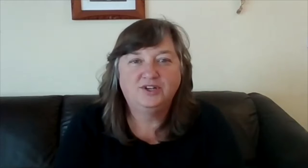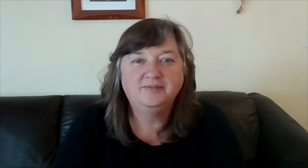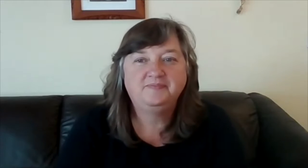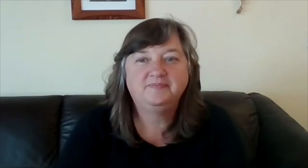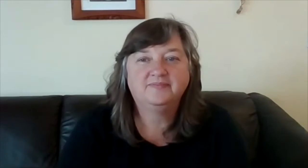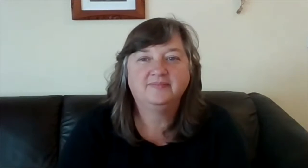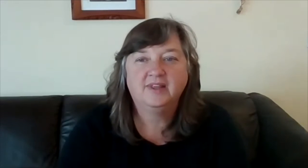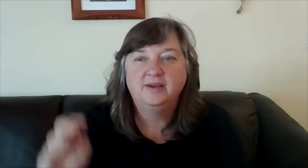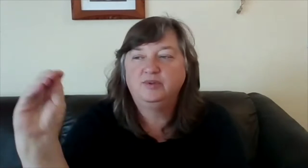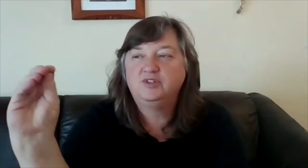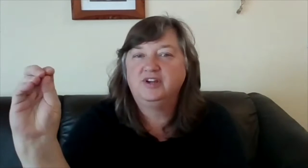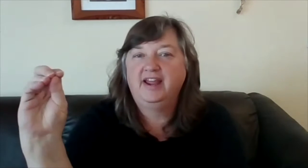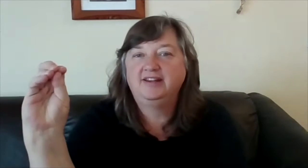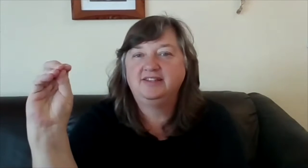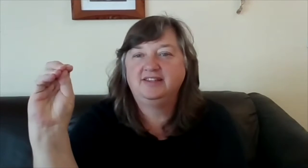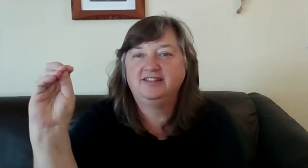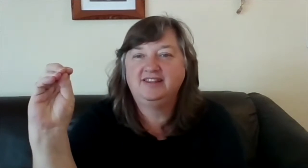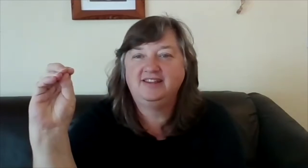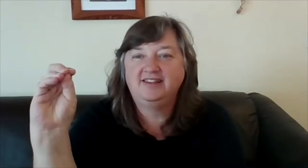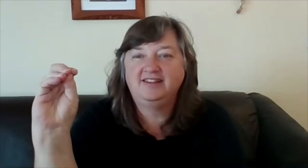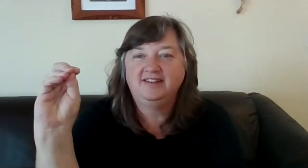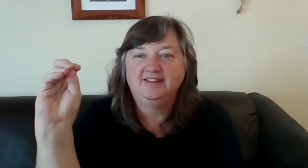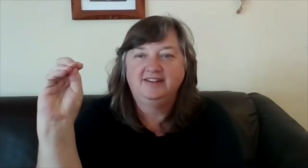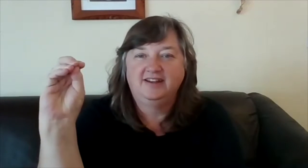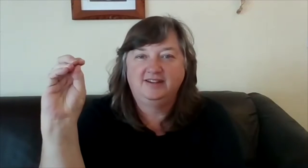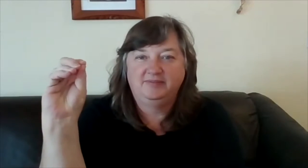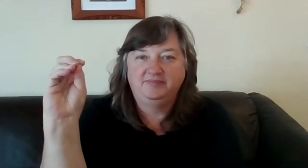Flower. Put your hand in the